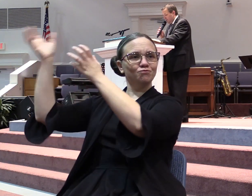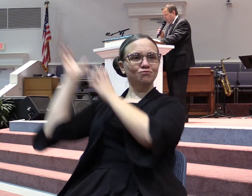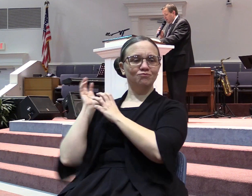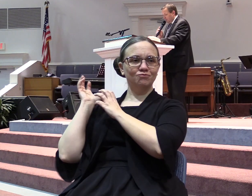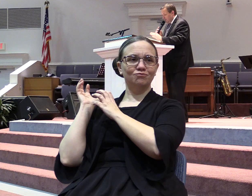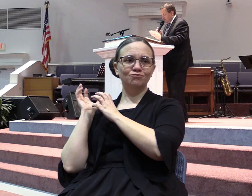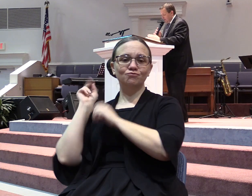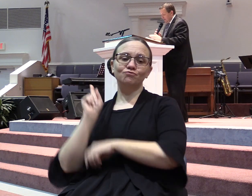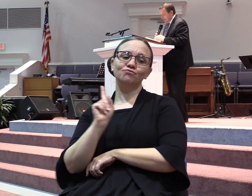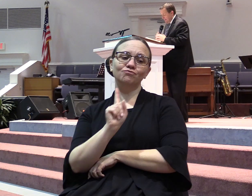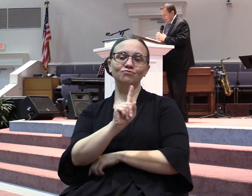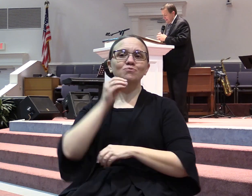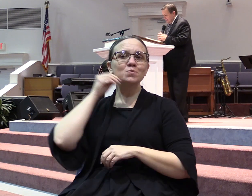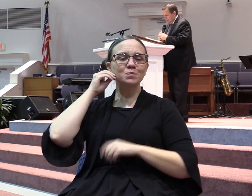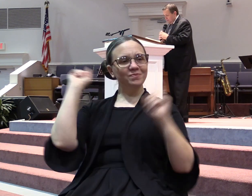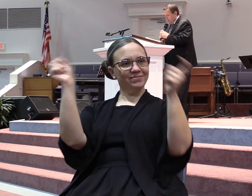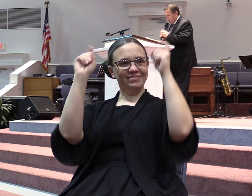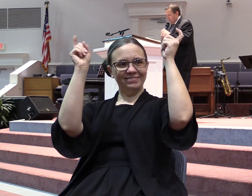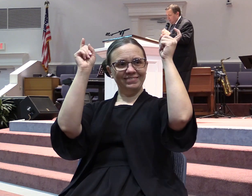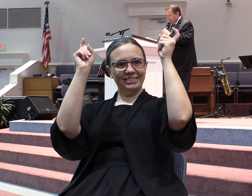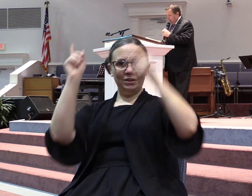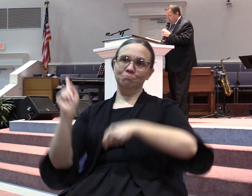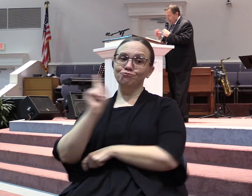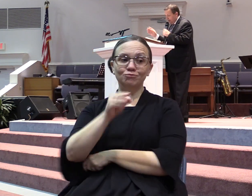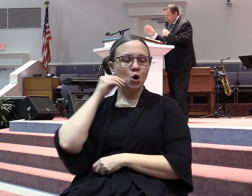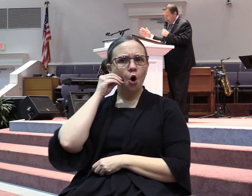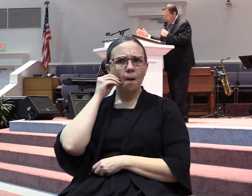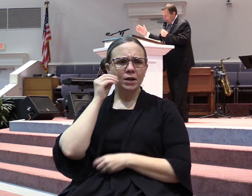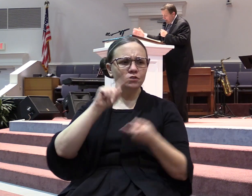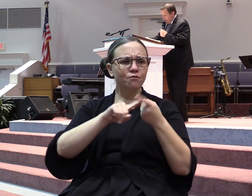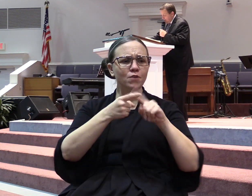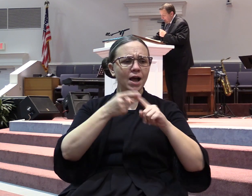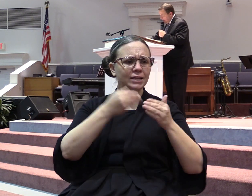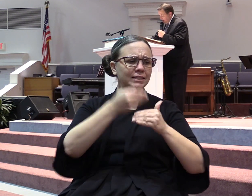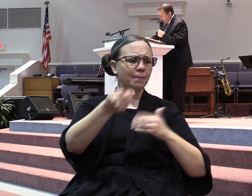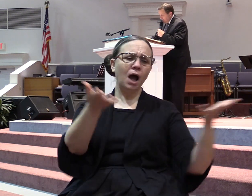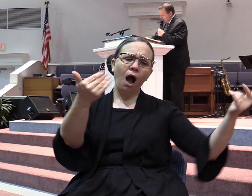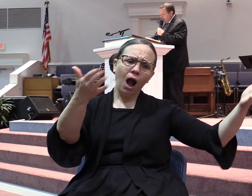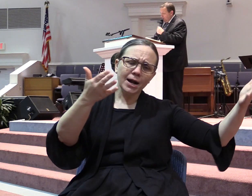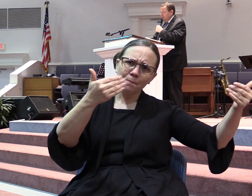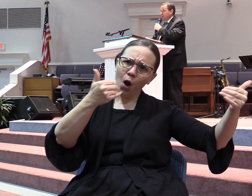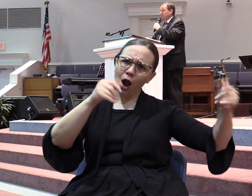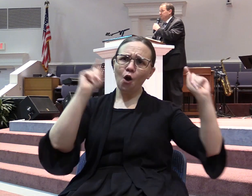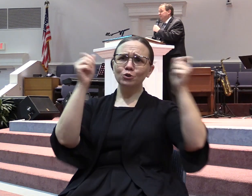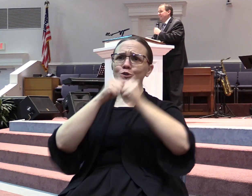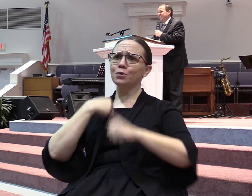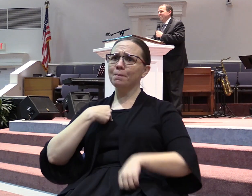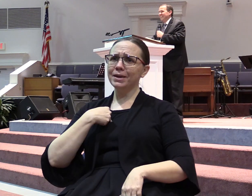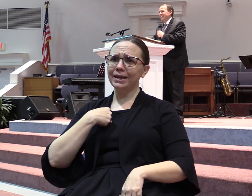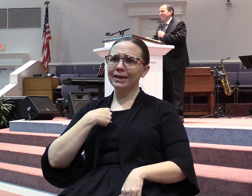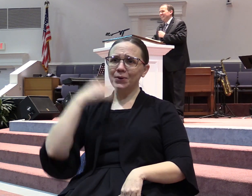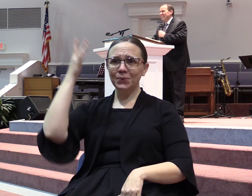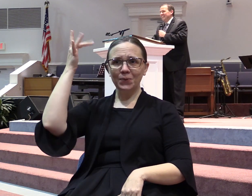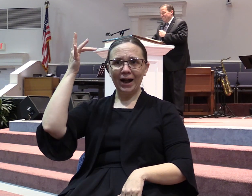shoulders, rejoicing. And when he cometh home, he calleth together his friends and neighbors, saying unto them, rejoice with me,